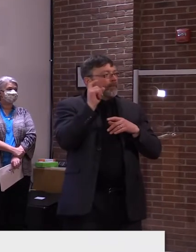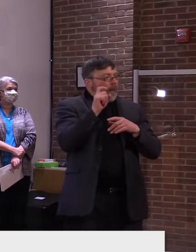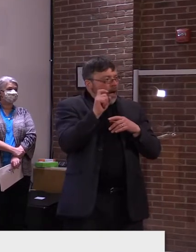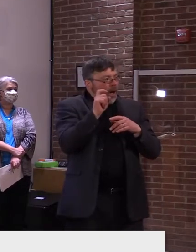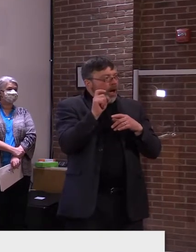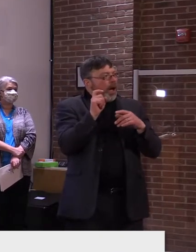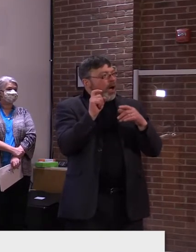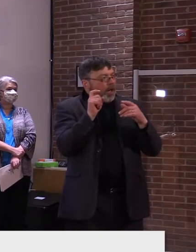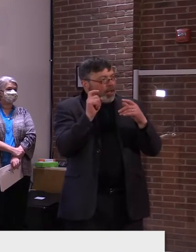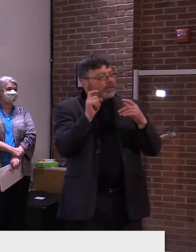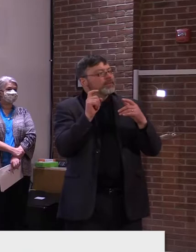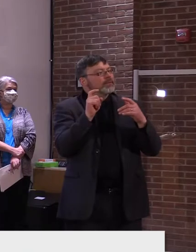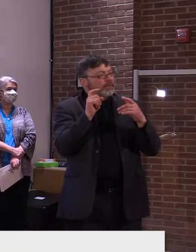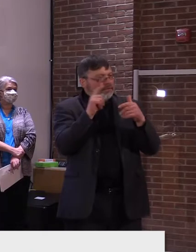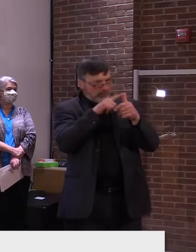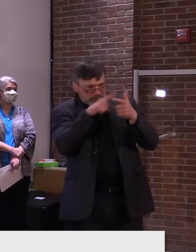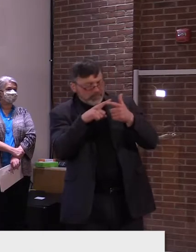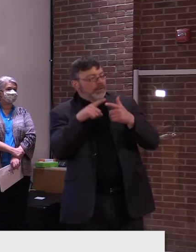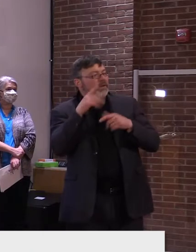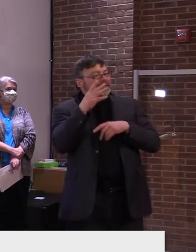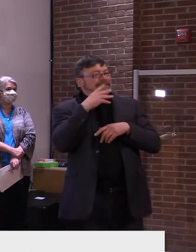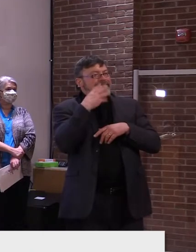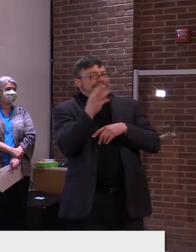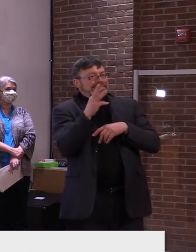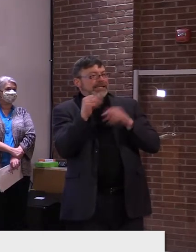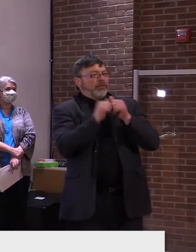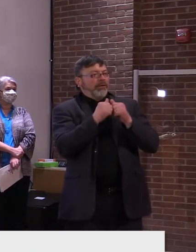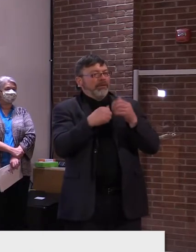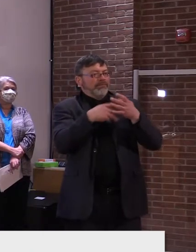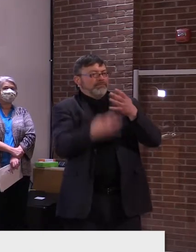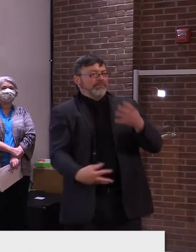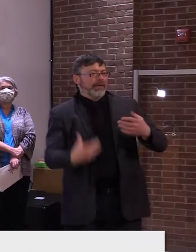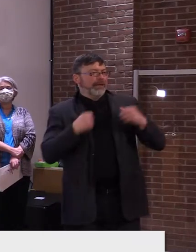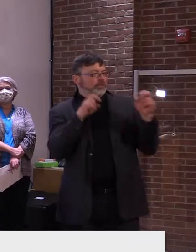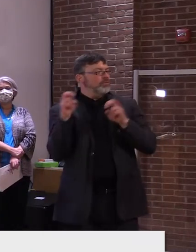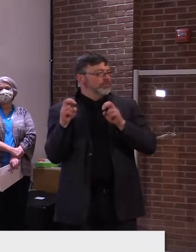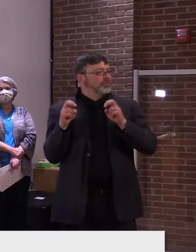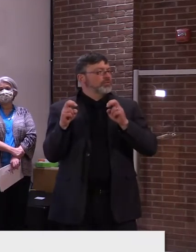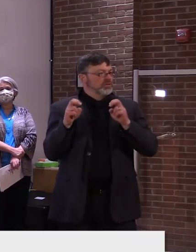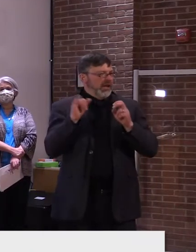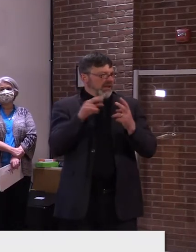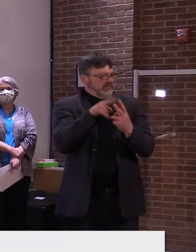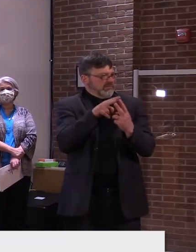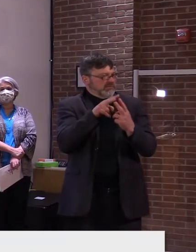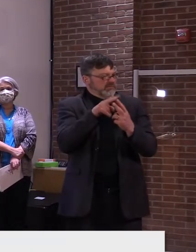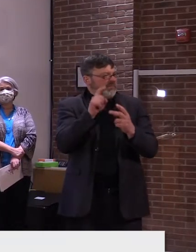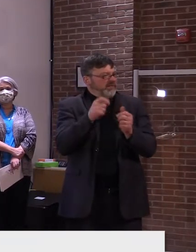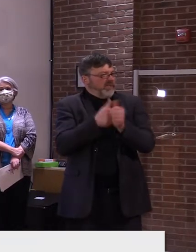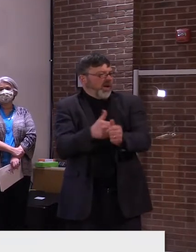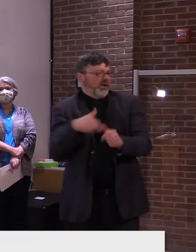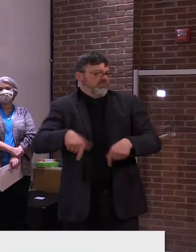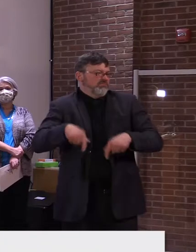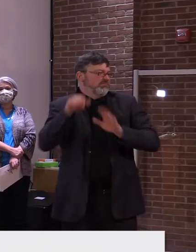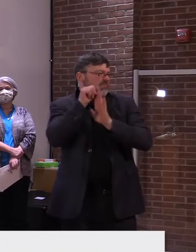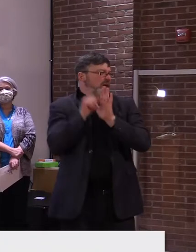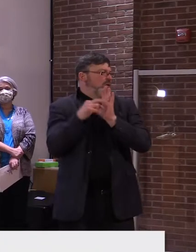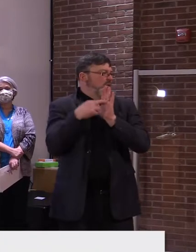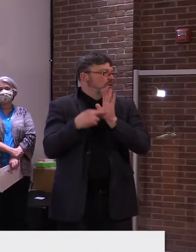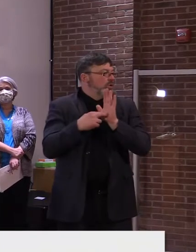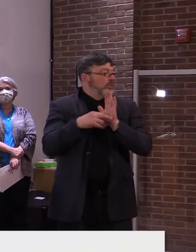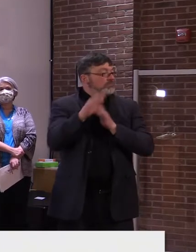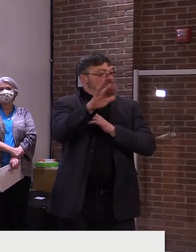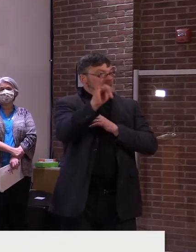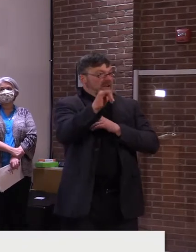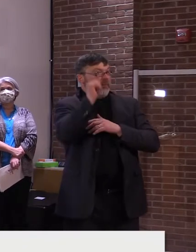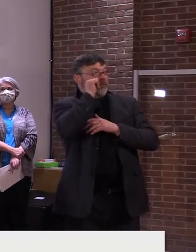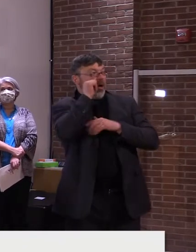BIPOC Vermonters scheduled for a clinic in Burlington tomorrow, in partnership with the Racial Justice Alliance and the City of